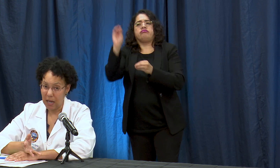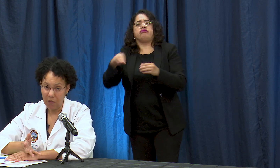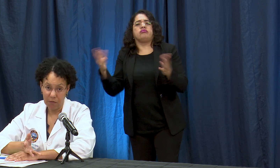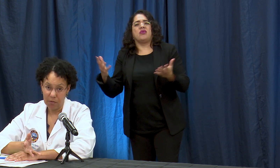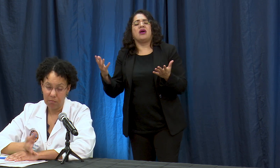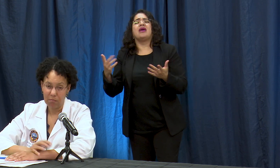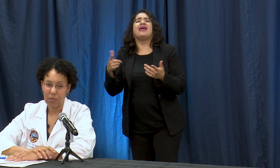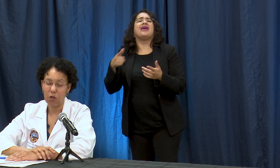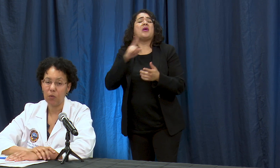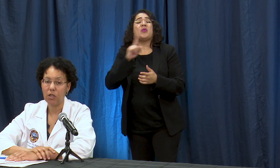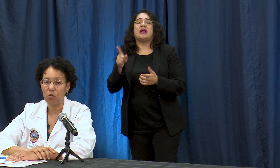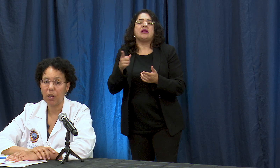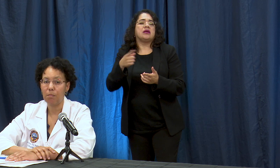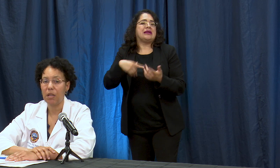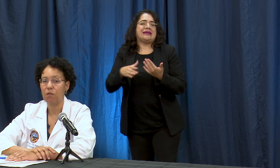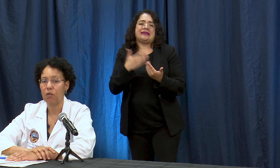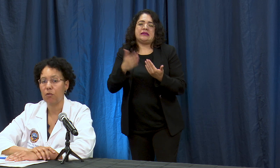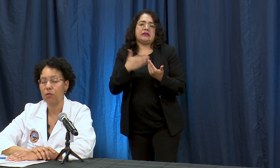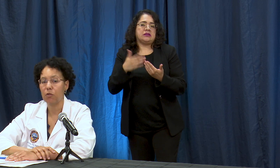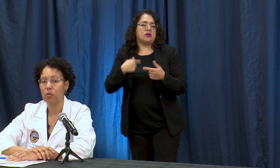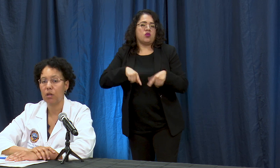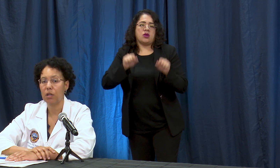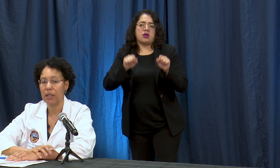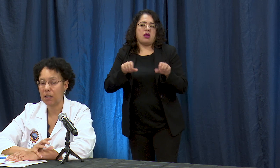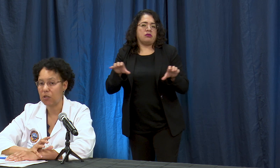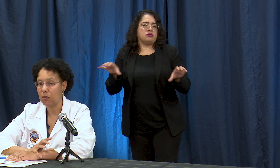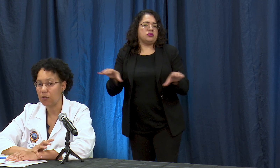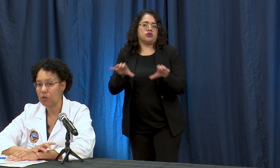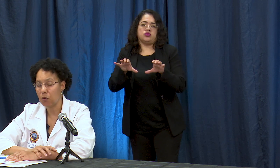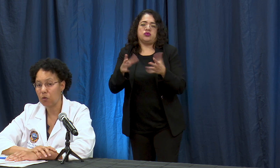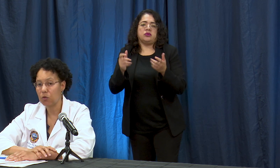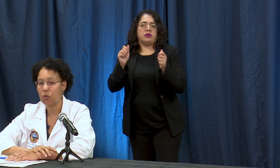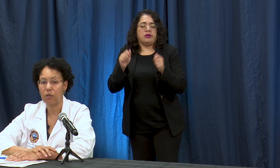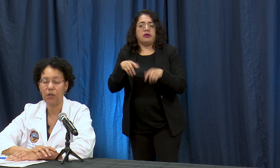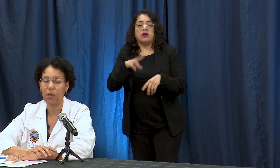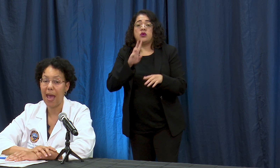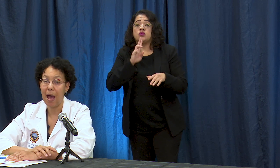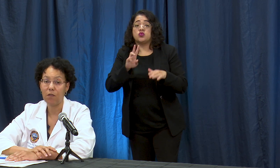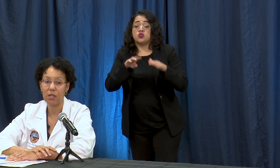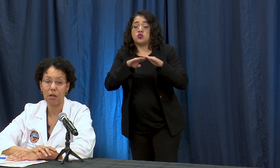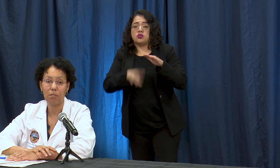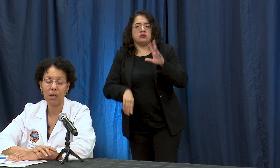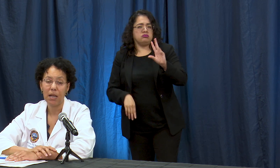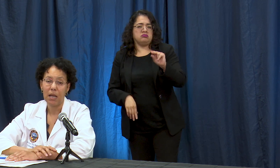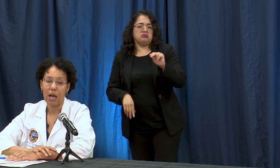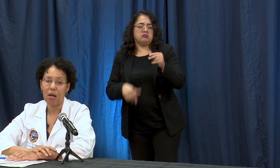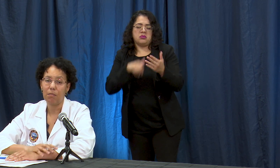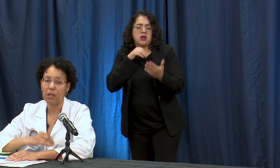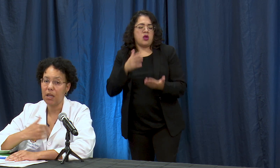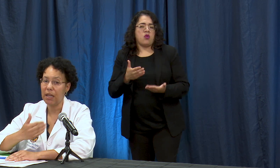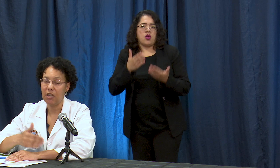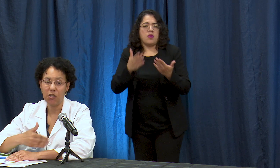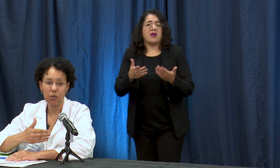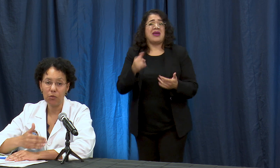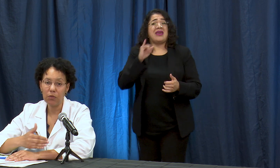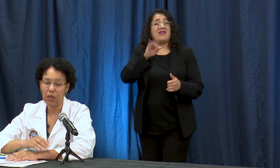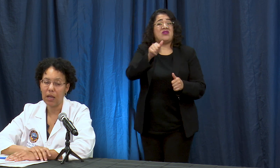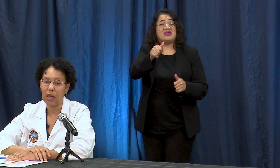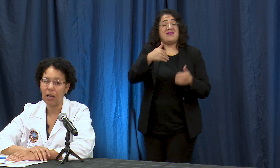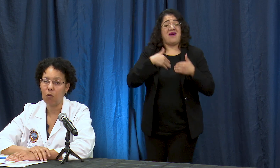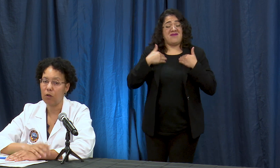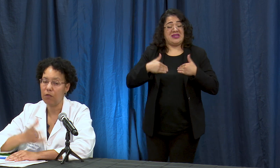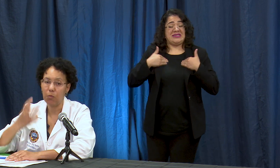relatively safe. You know, we don't recommend it for those who are less than 2 years old, or if you have some lung